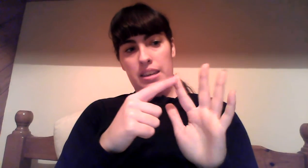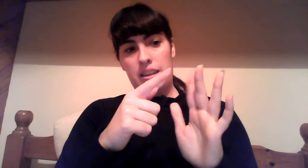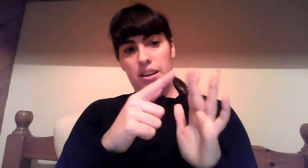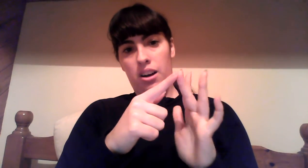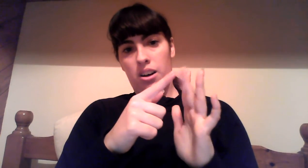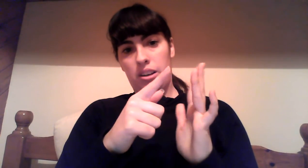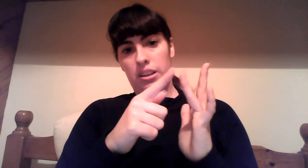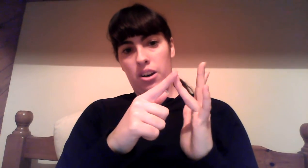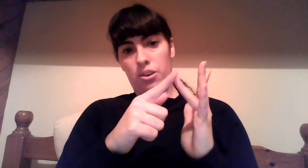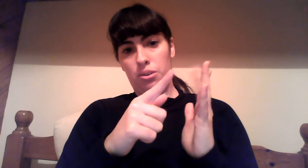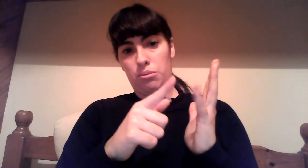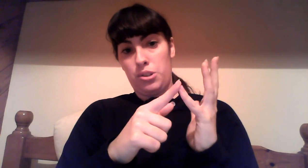E, I, O, U.